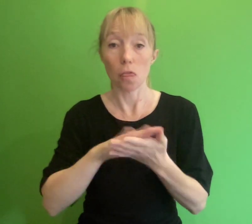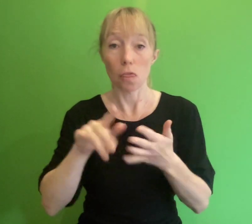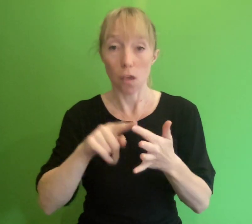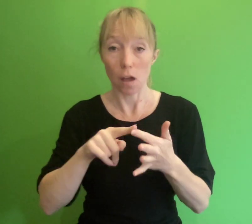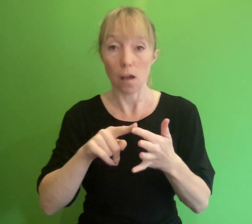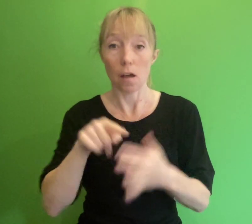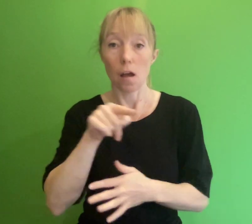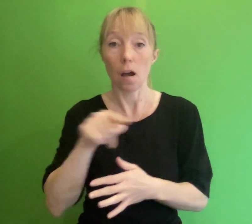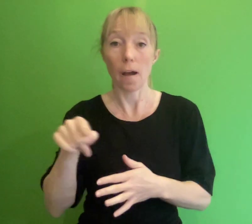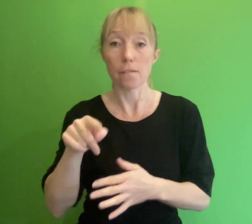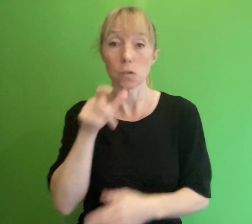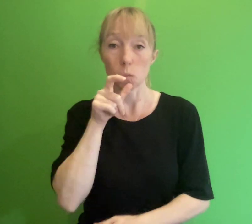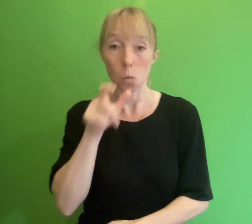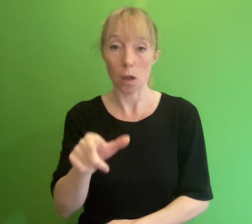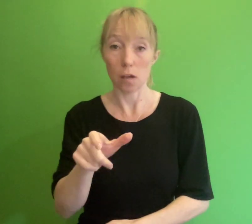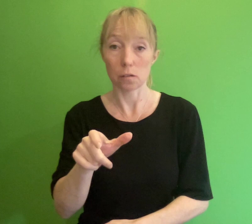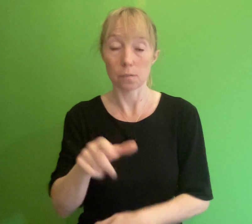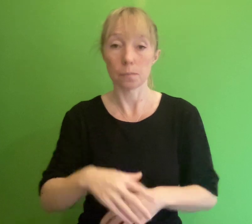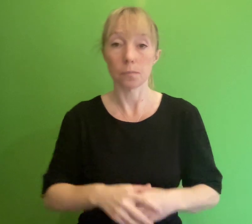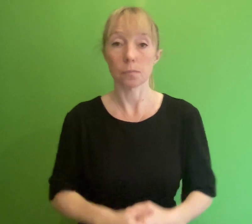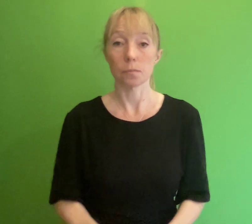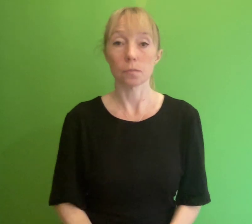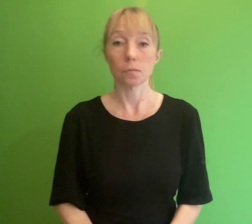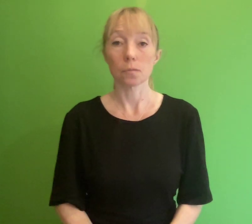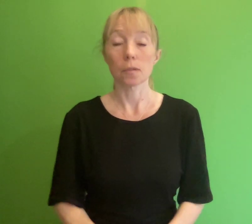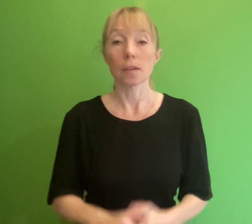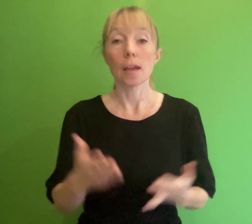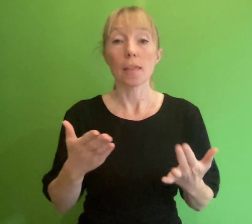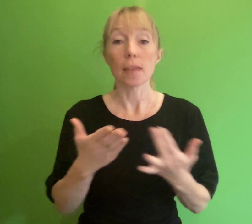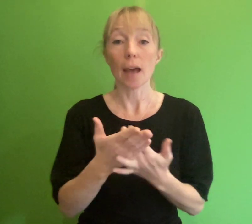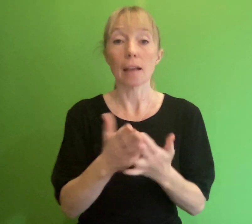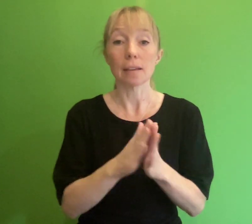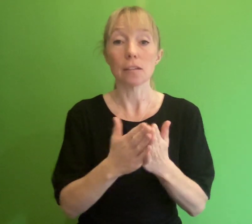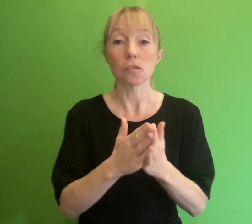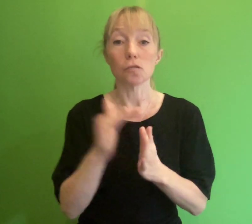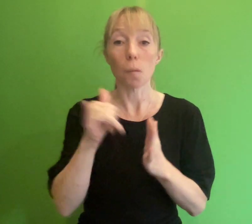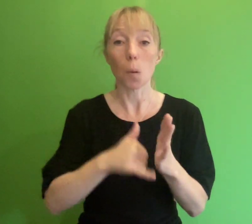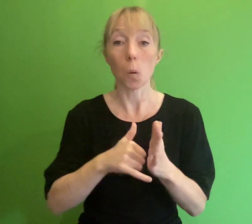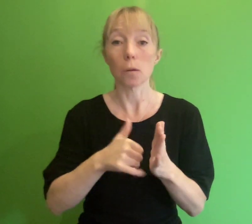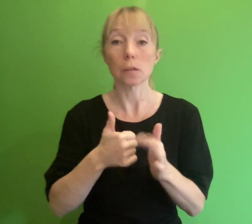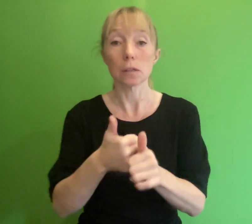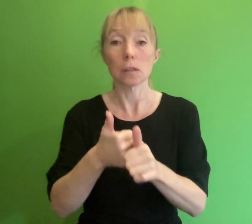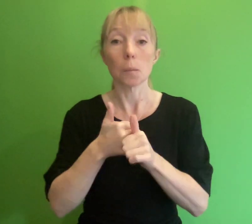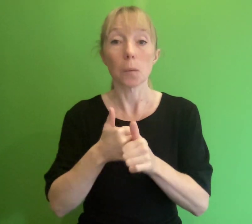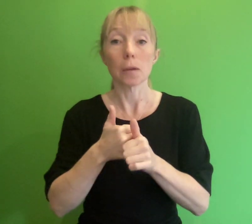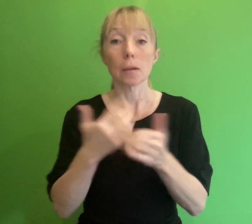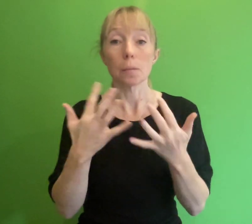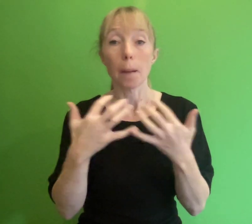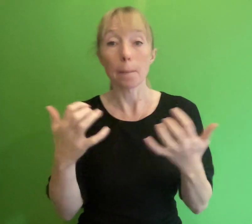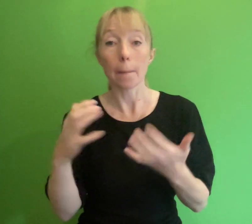https://www.spreadtheword.org.uk/projects/cript-rights-x-the-word. The Access to Literature report is supported from public funds by Arts Council England.